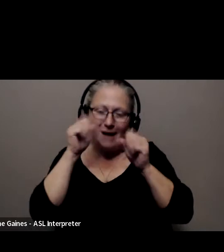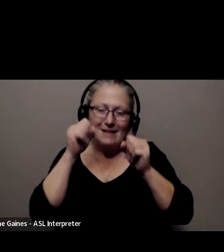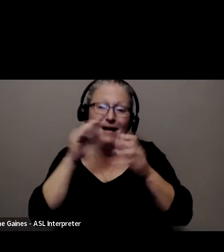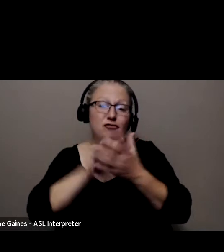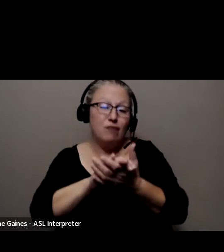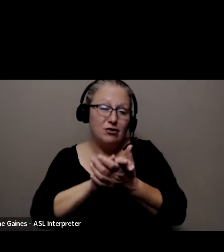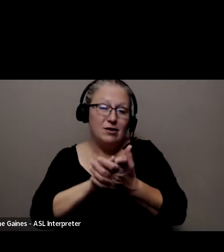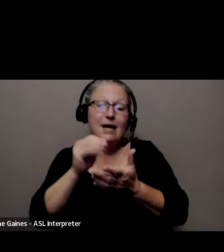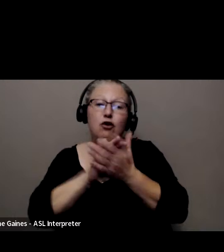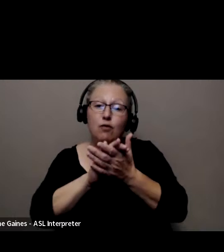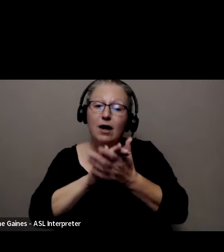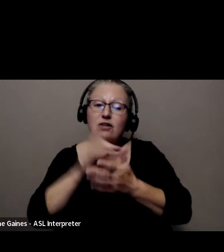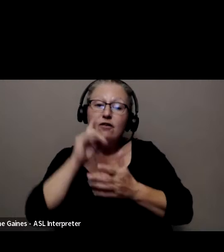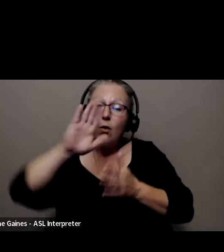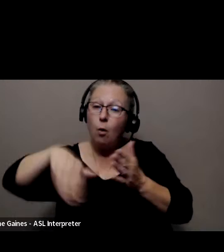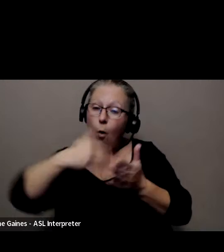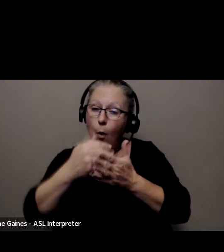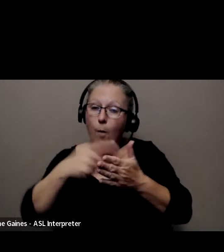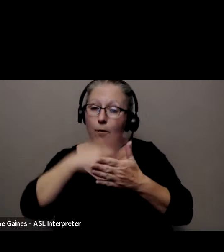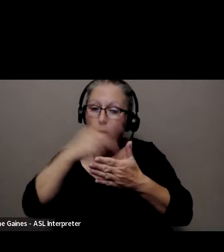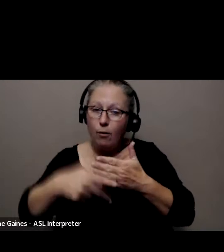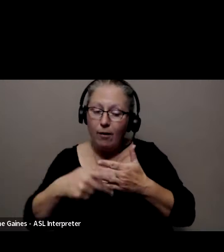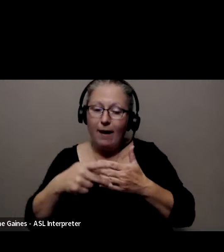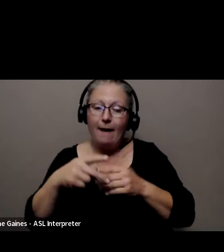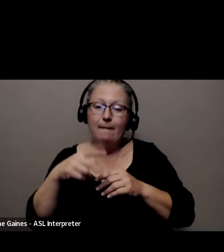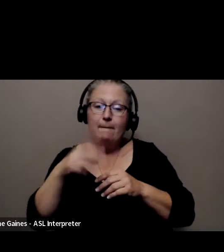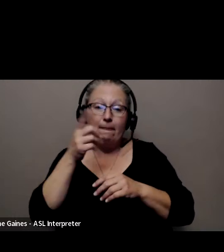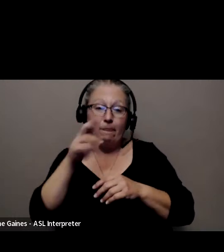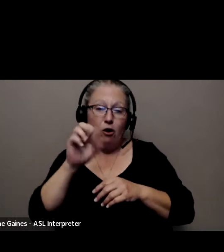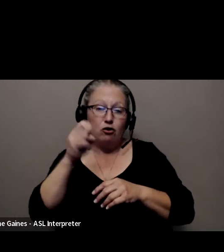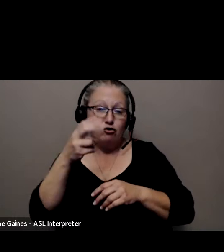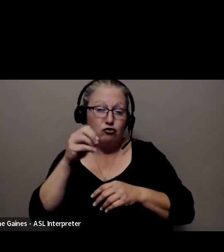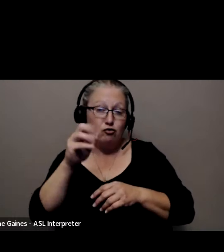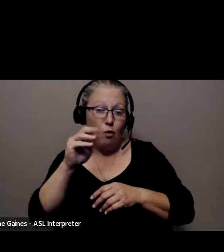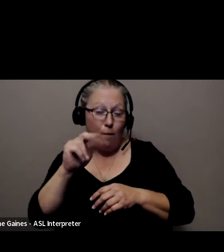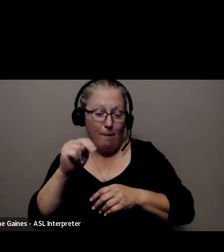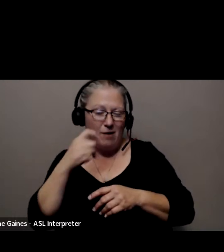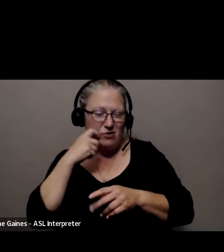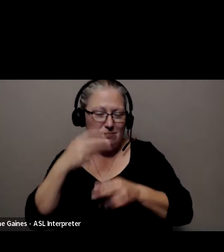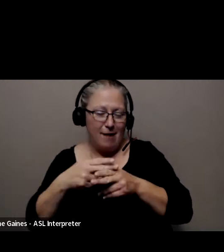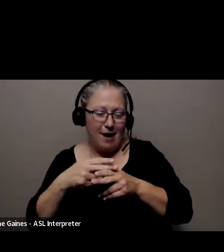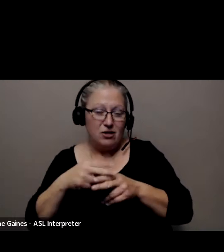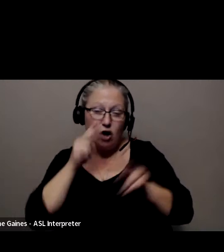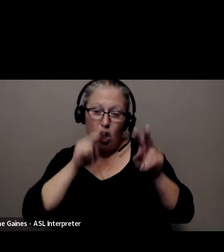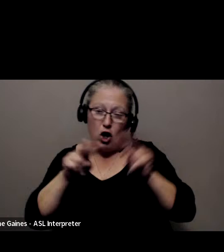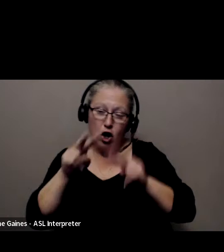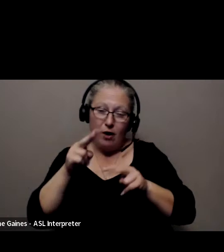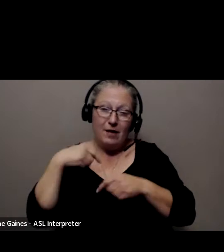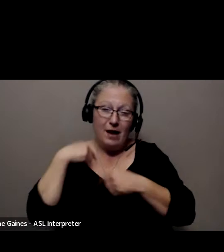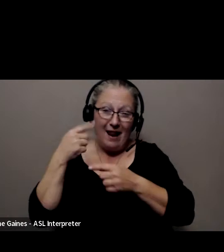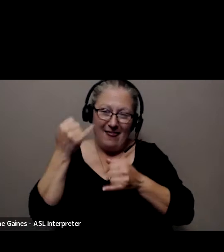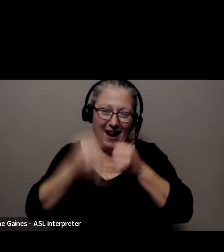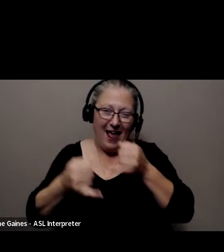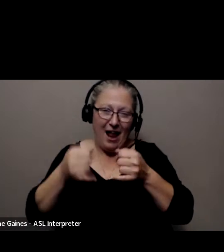want to say congratulations on the entire program. As Dr. Showman mentioned, just looking at the last